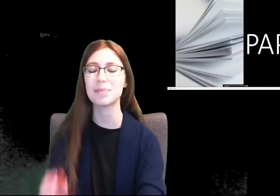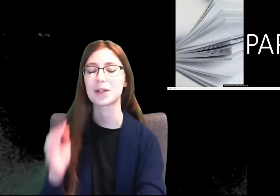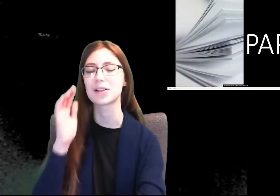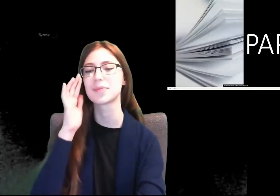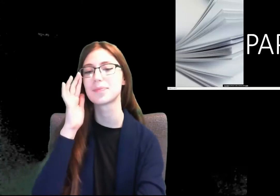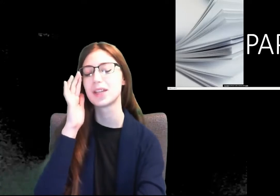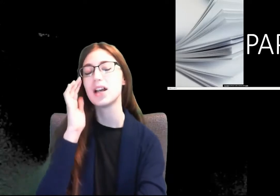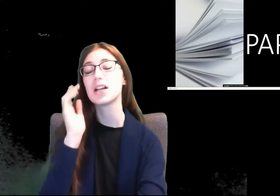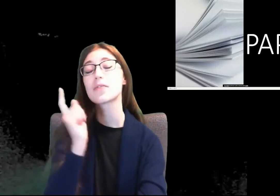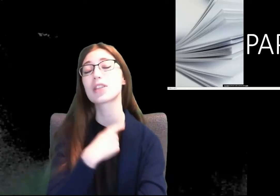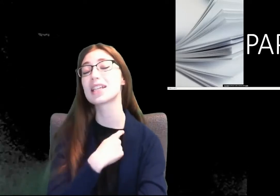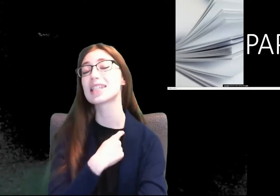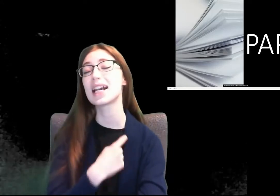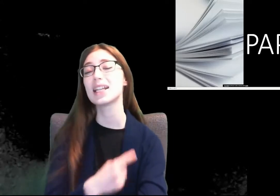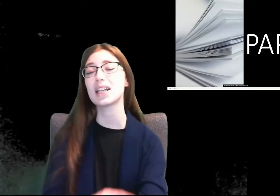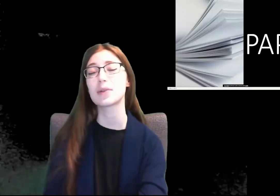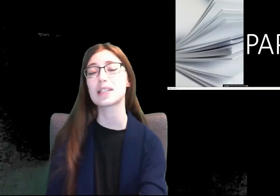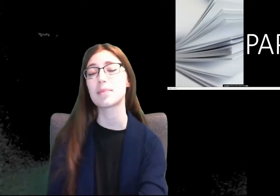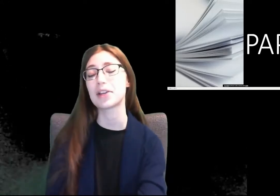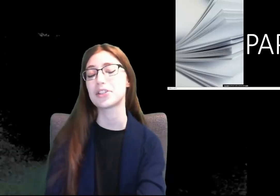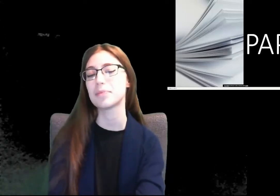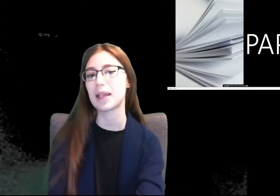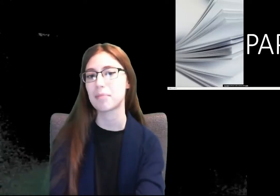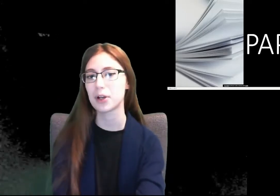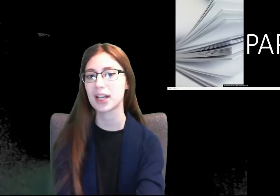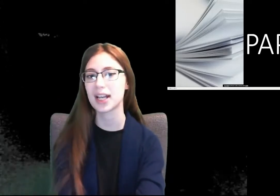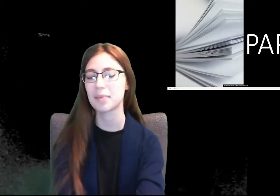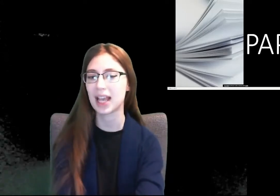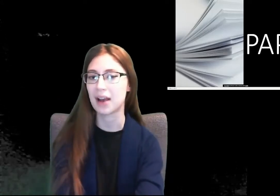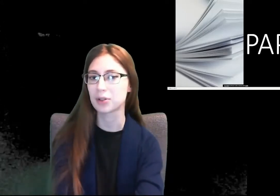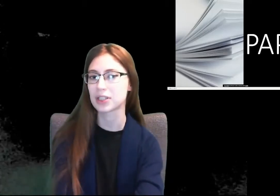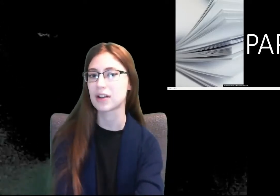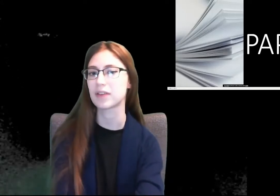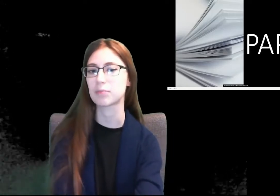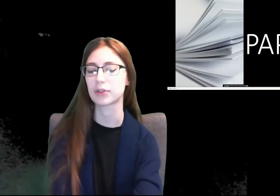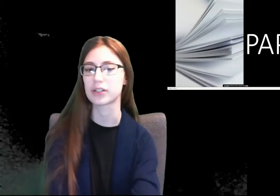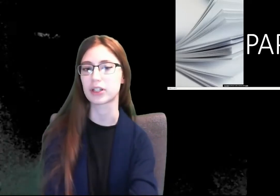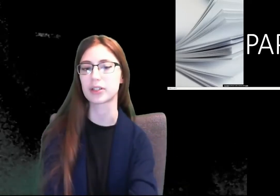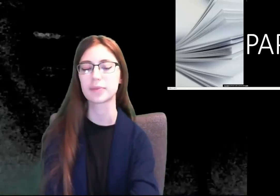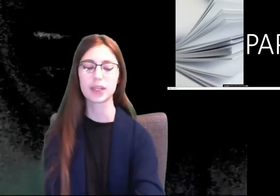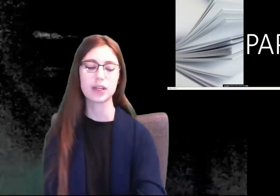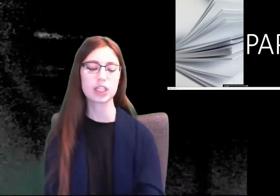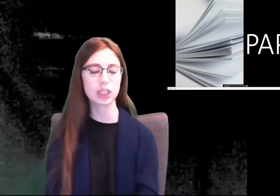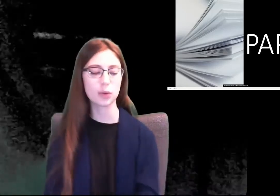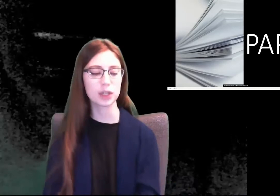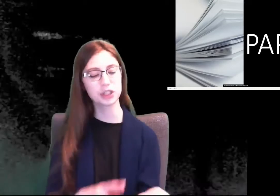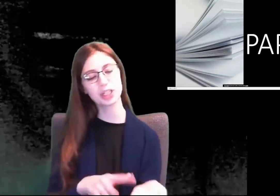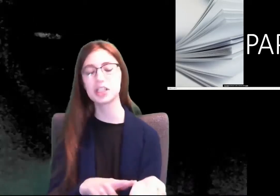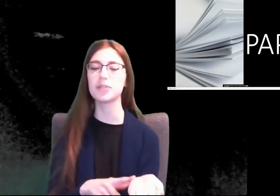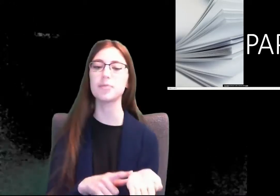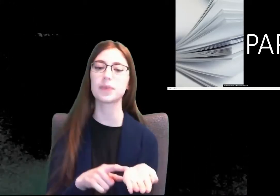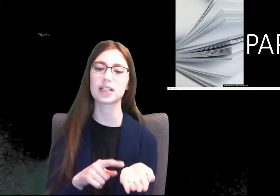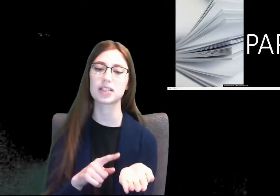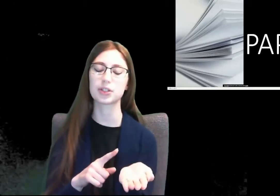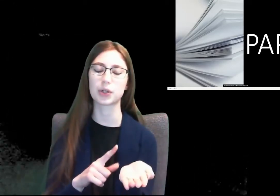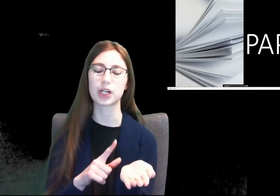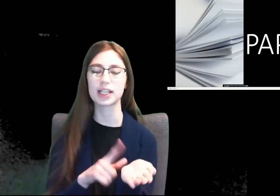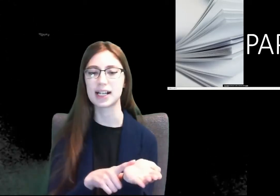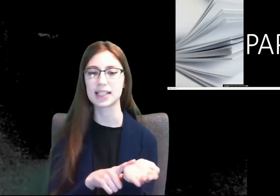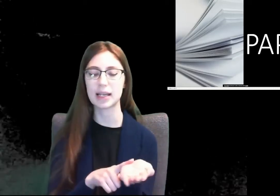Paper. For this sign, I always imagine paper coming out of a printer. So what you're going to do is your non-dominant